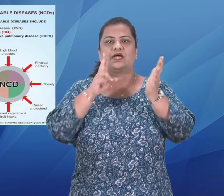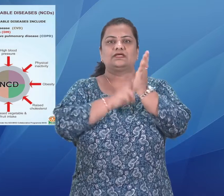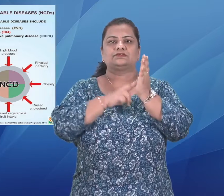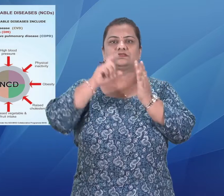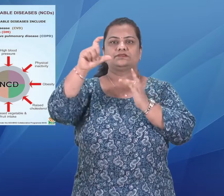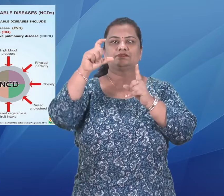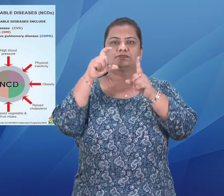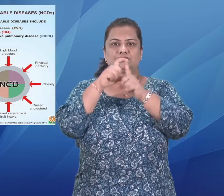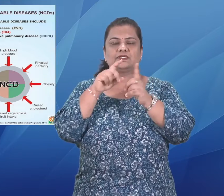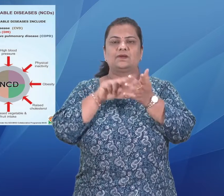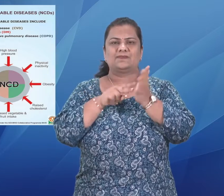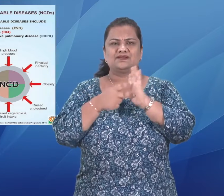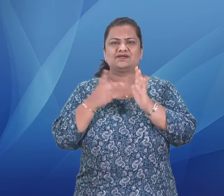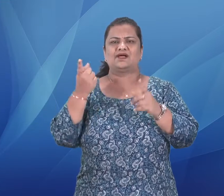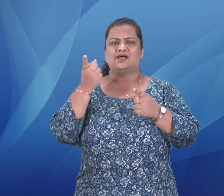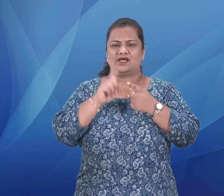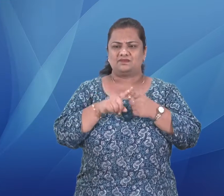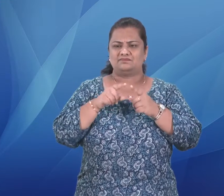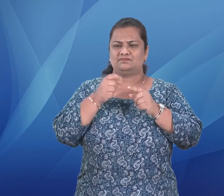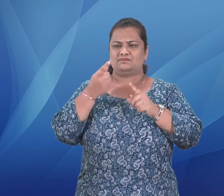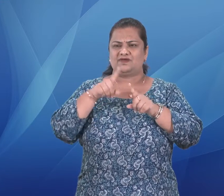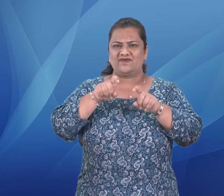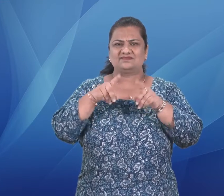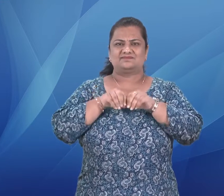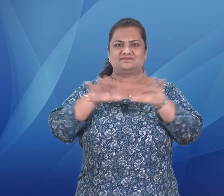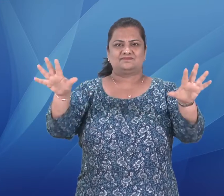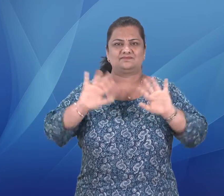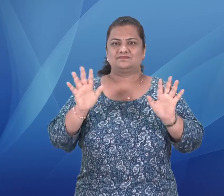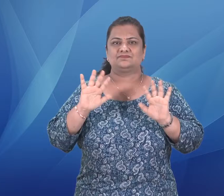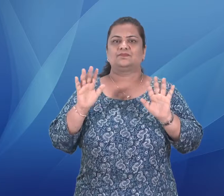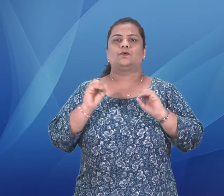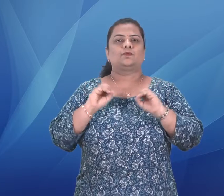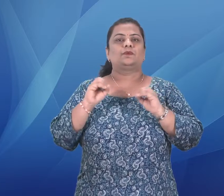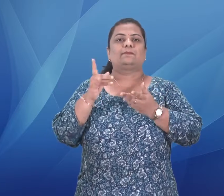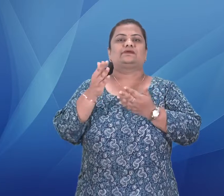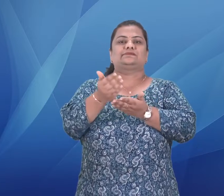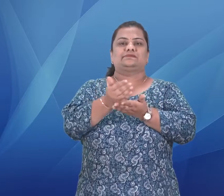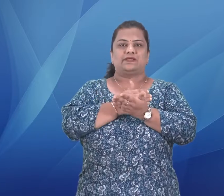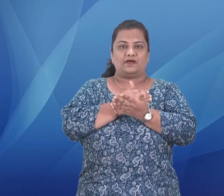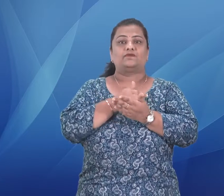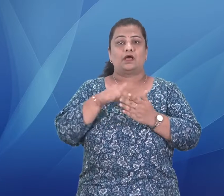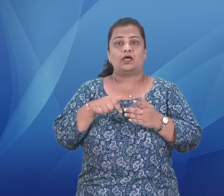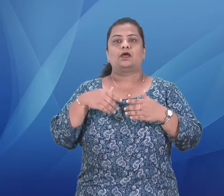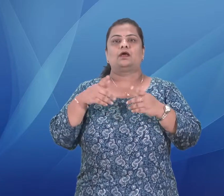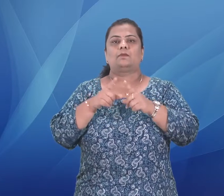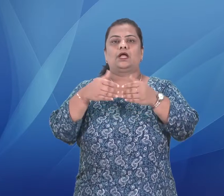conduct population based screening for non communicable diseases, NCD, and their risk factors covering the